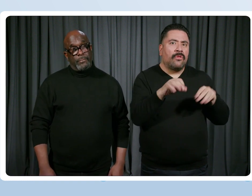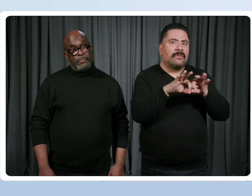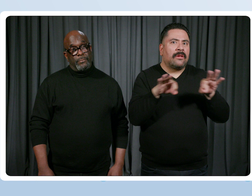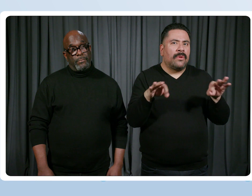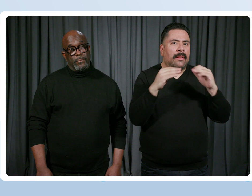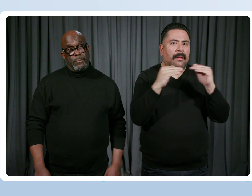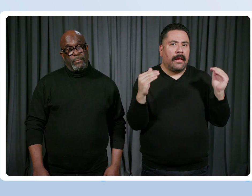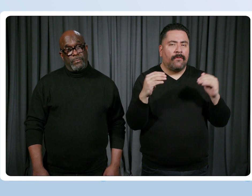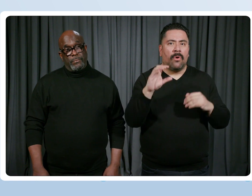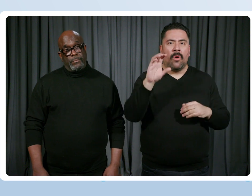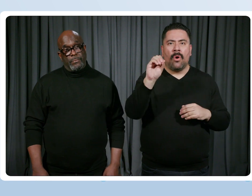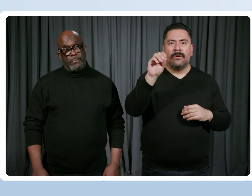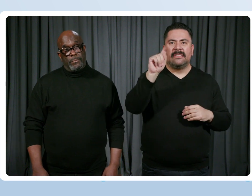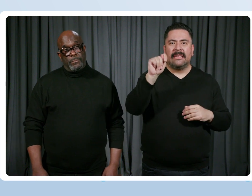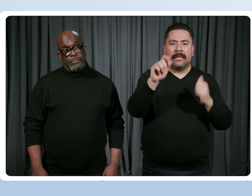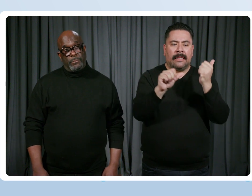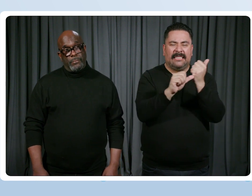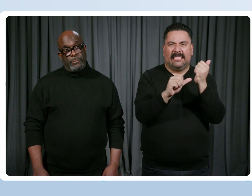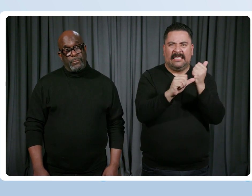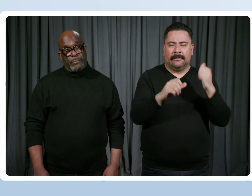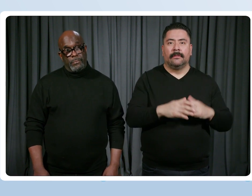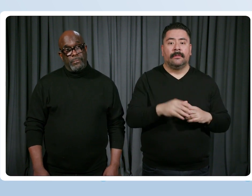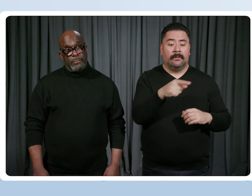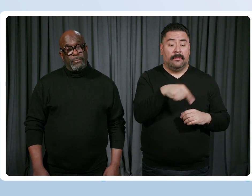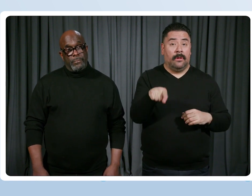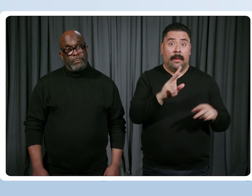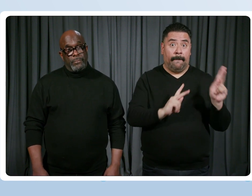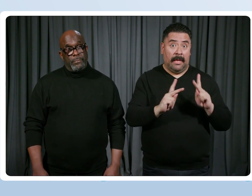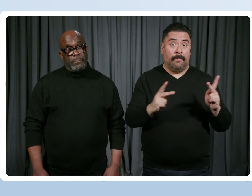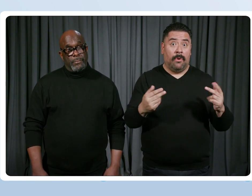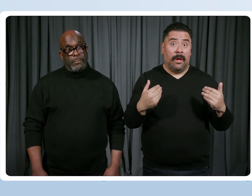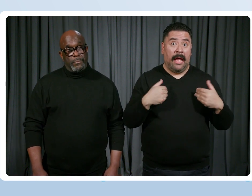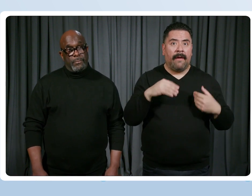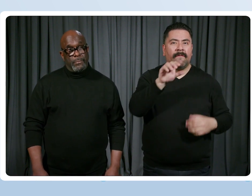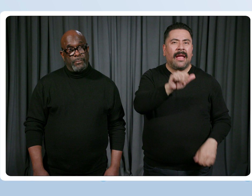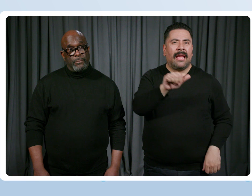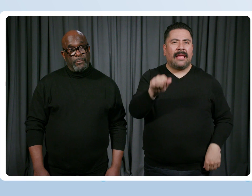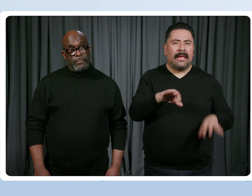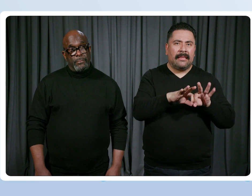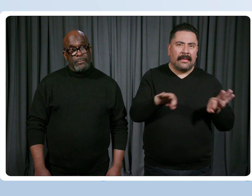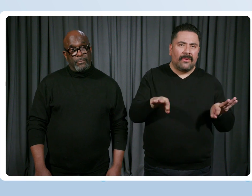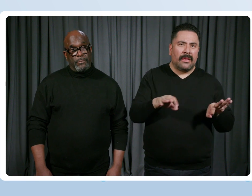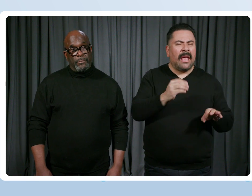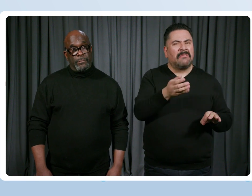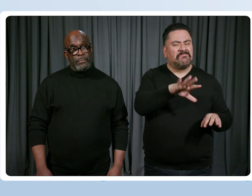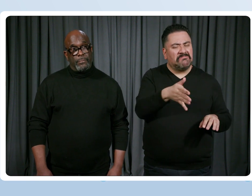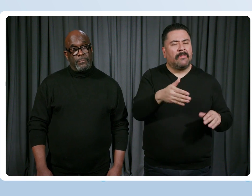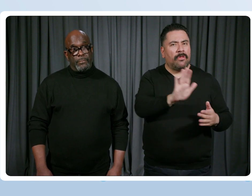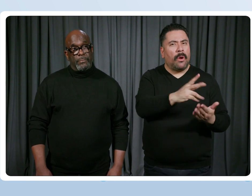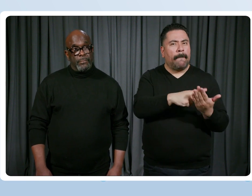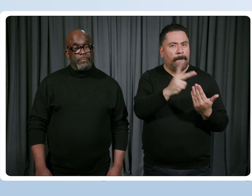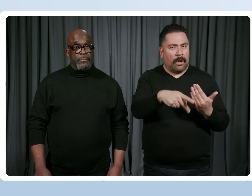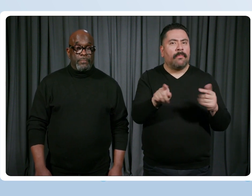occupational therapy, and it's occupational therapy assistants. Those are people with an associate's degree, and similarly, their programs